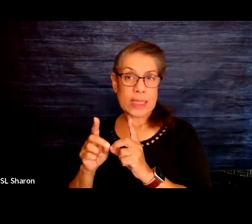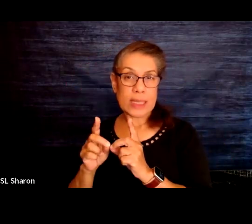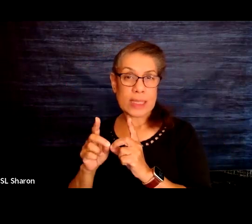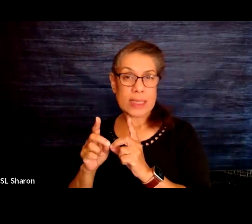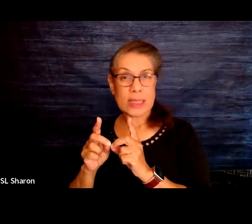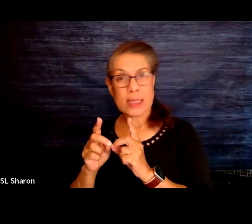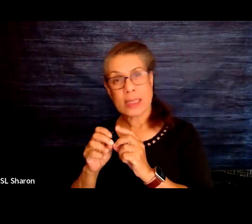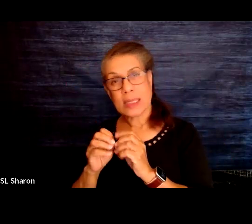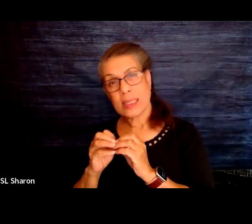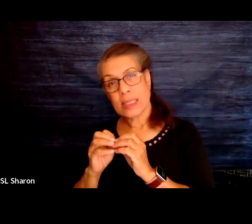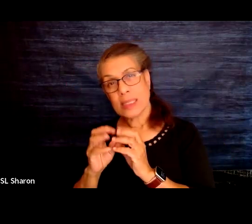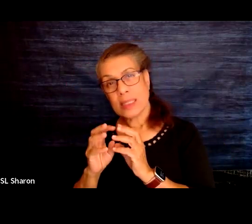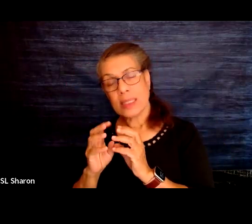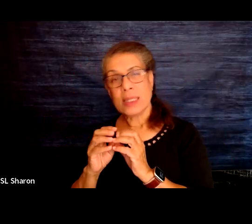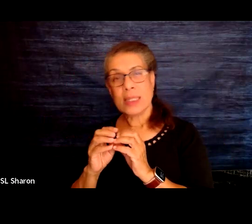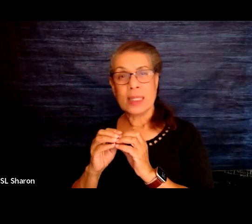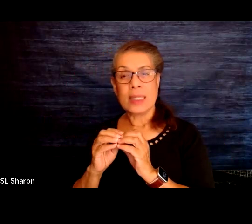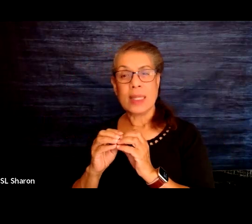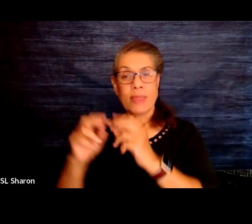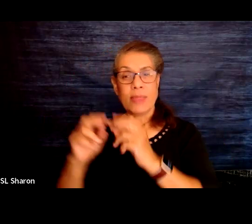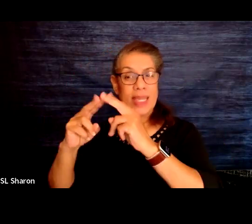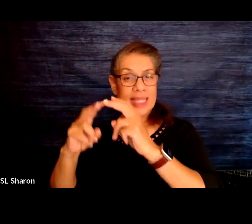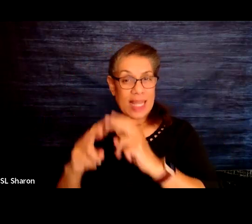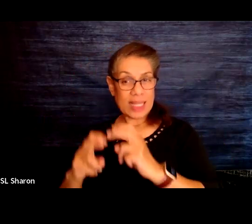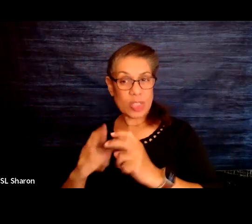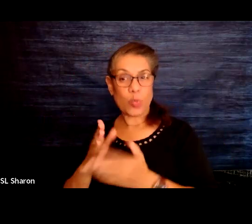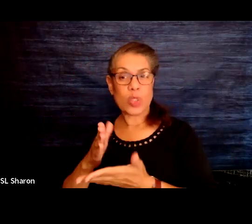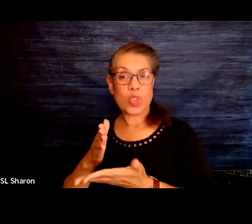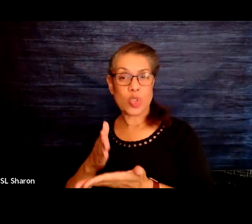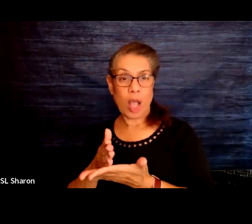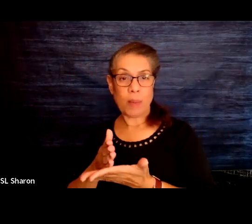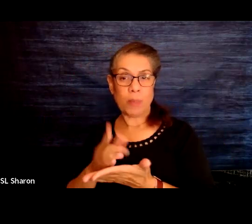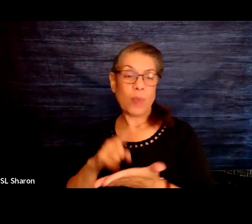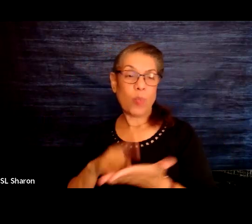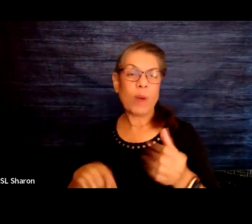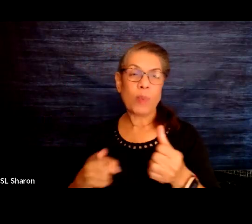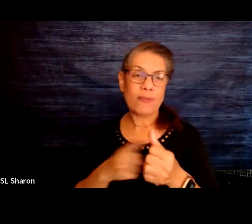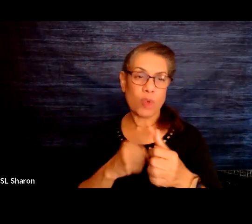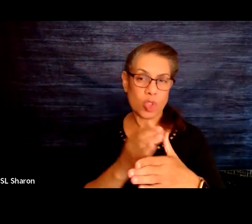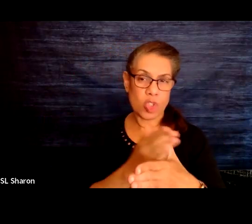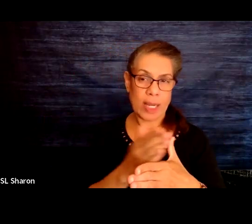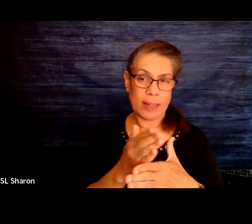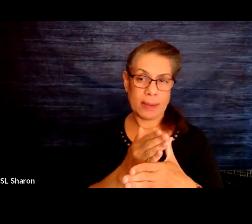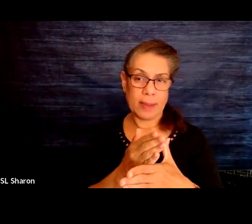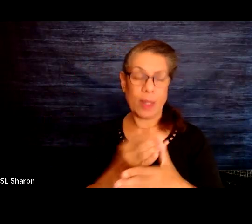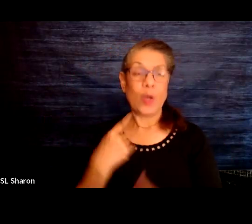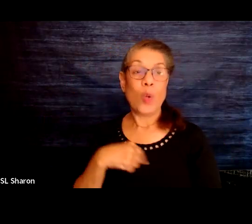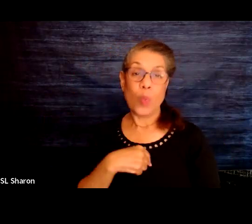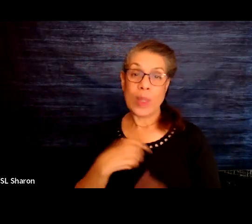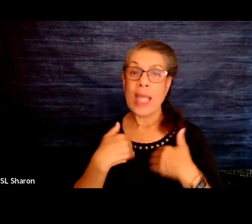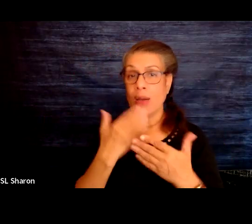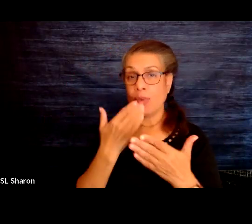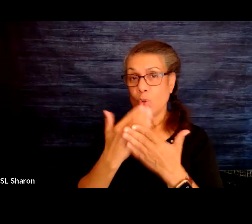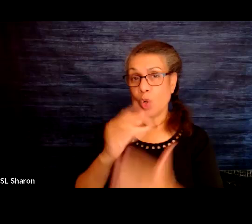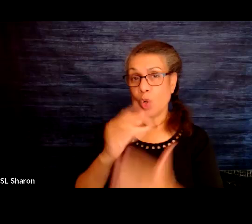the level of analysis would stop at kind of what we shared initially, which is, we have good data